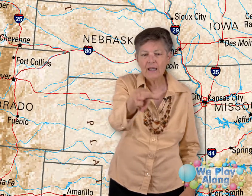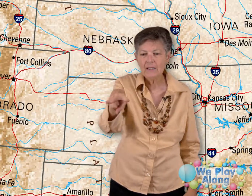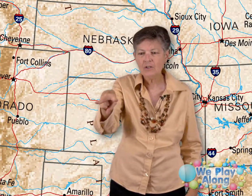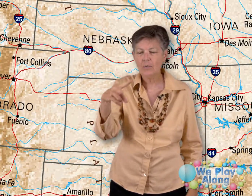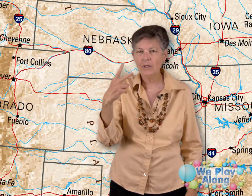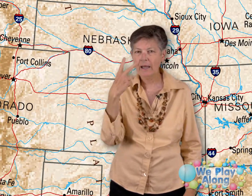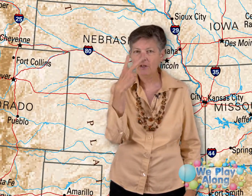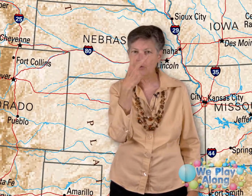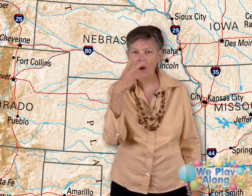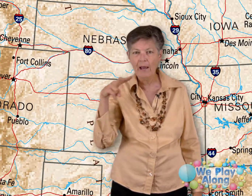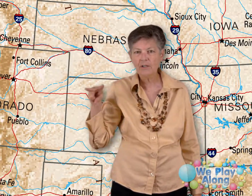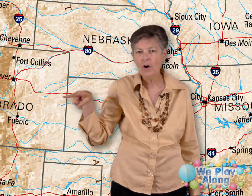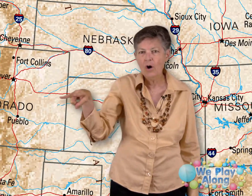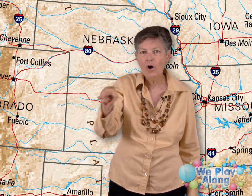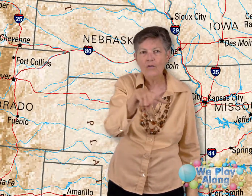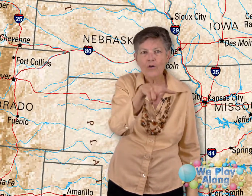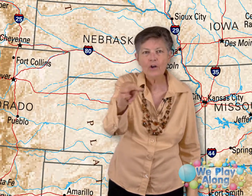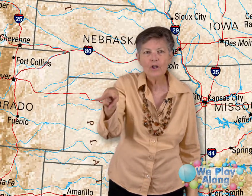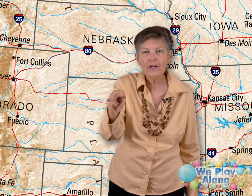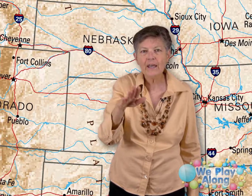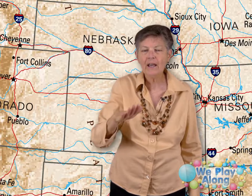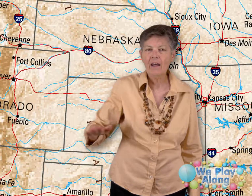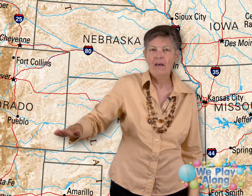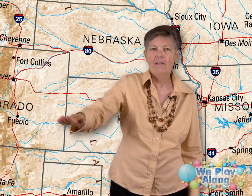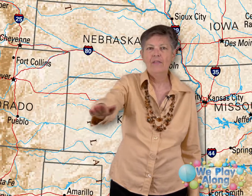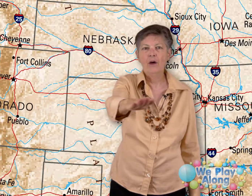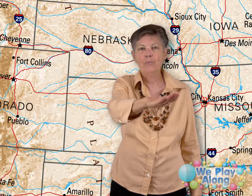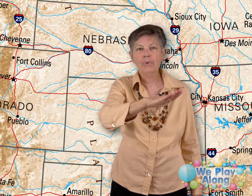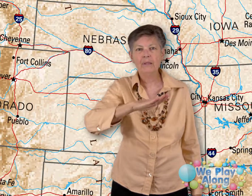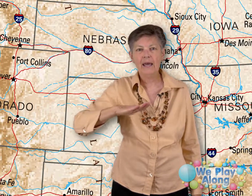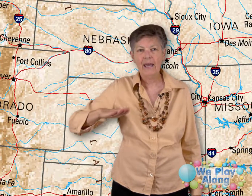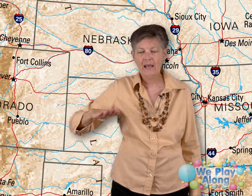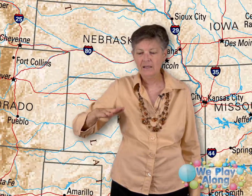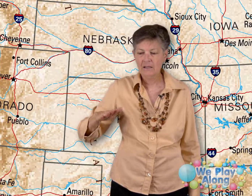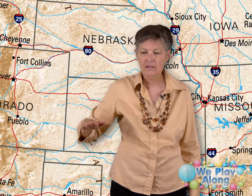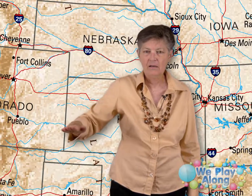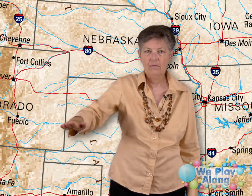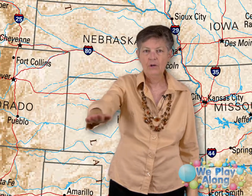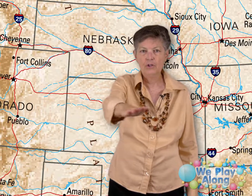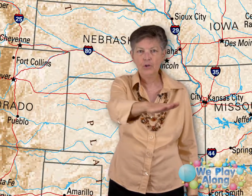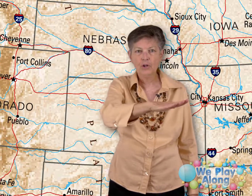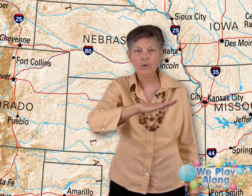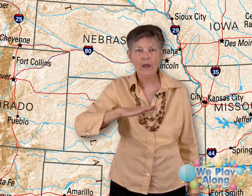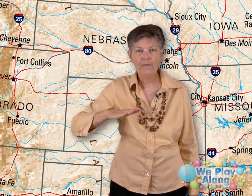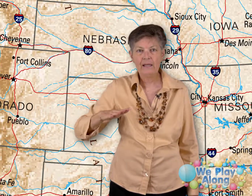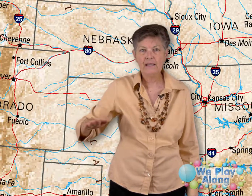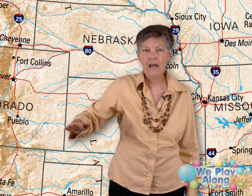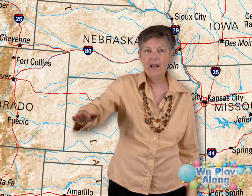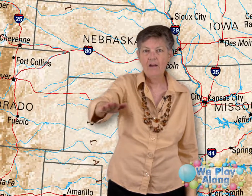overlooking, so we're like two eyes, overlooking the plains. I'm going to circle it around, that's that